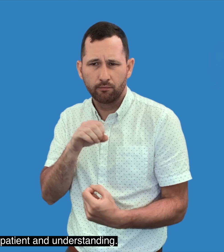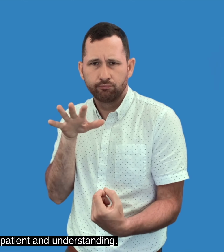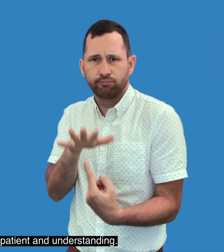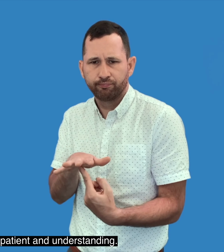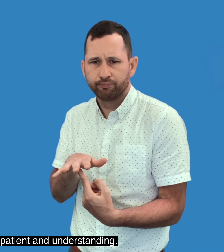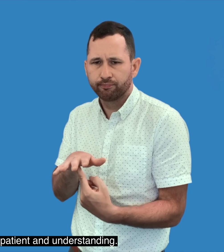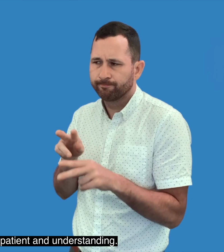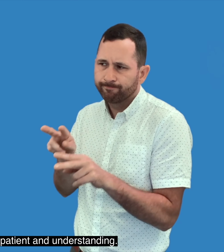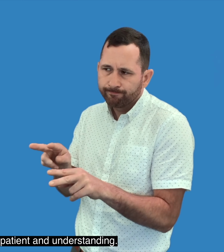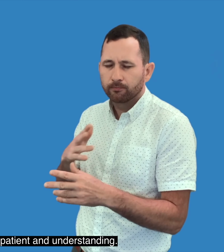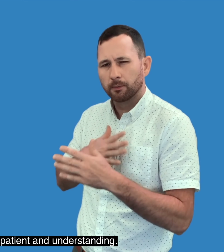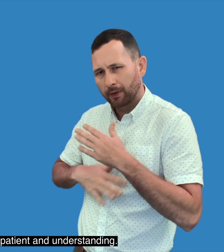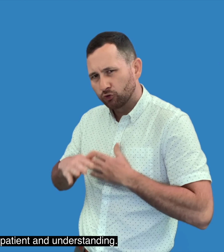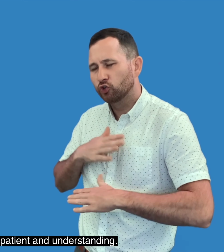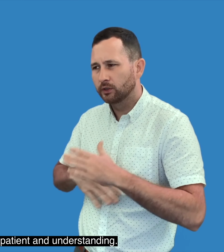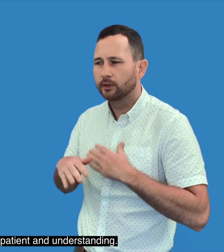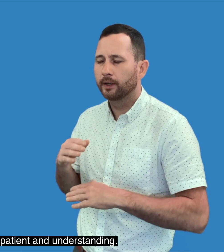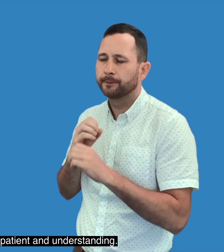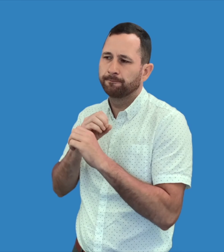Remember to be patient and understanding.